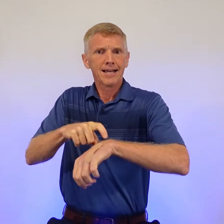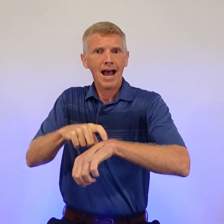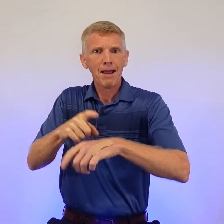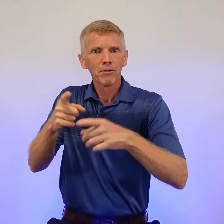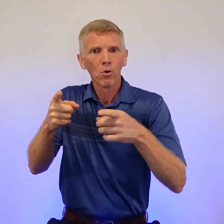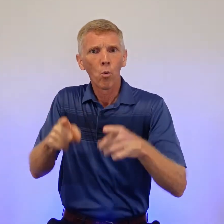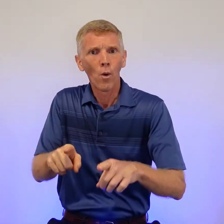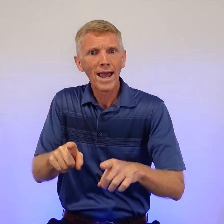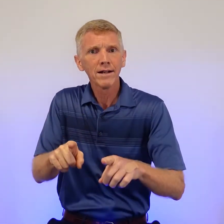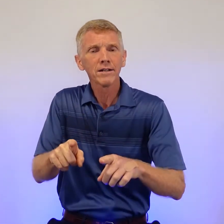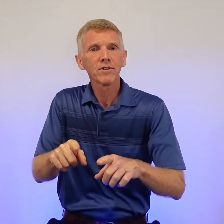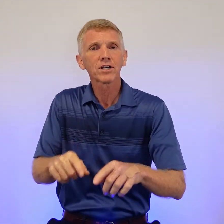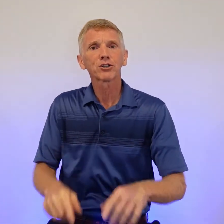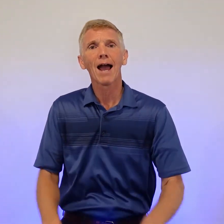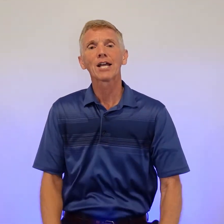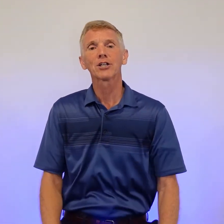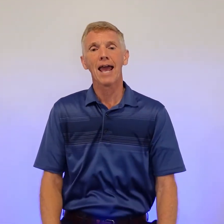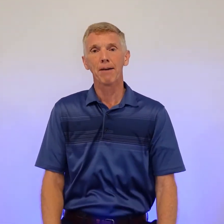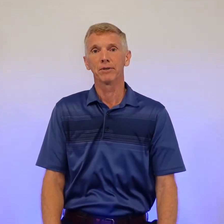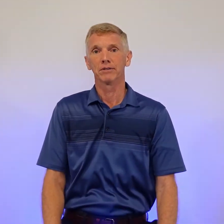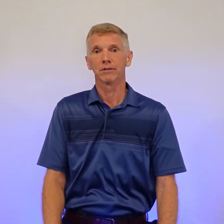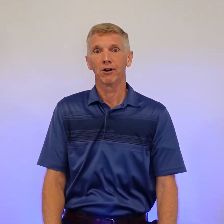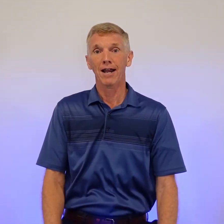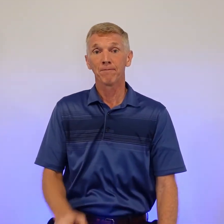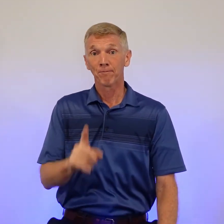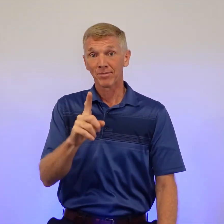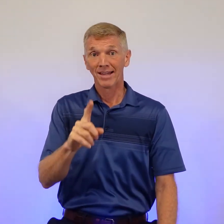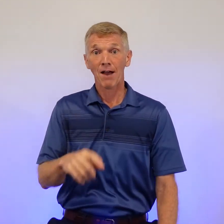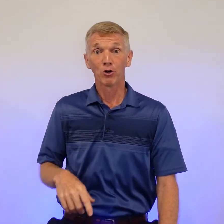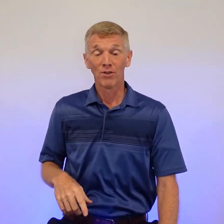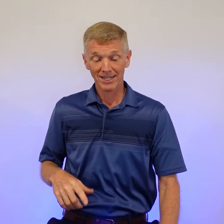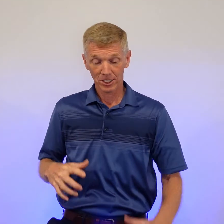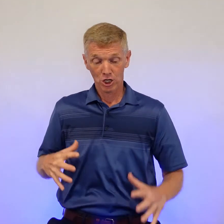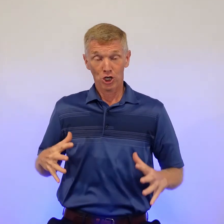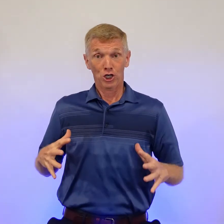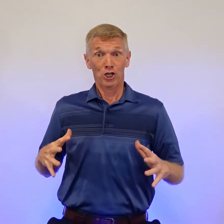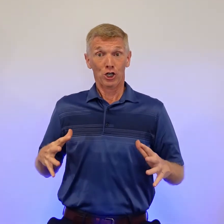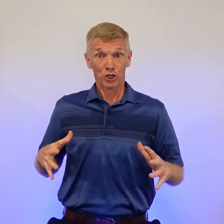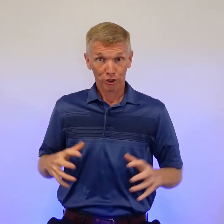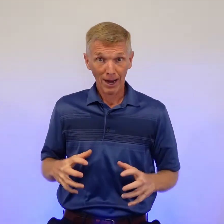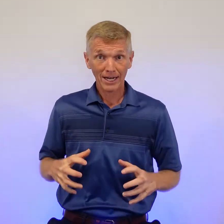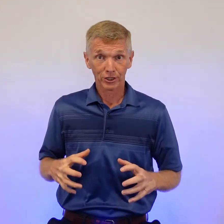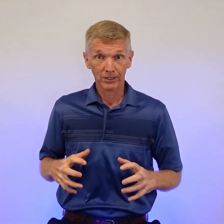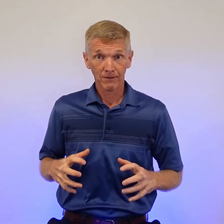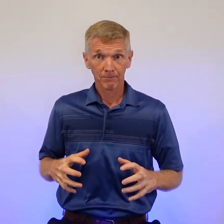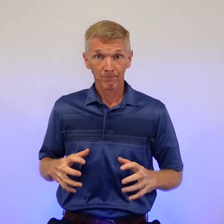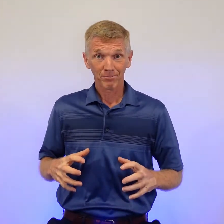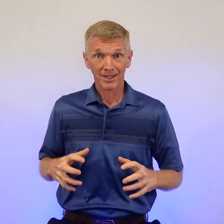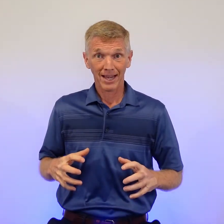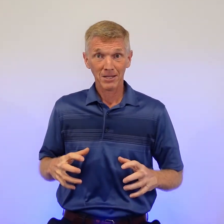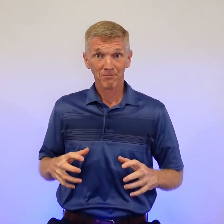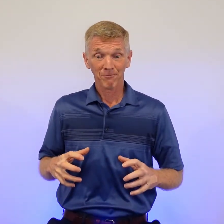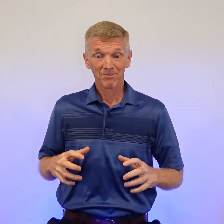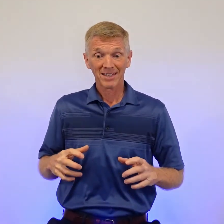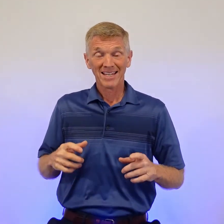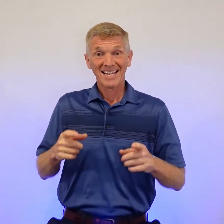time. When did the contraction happen? All right. Now, if you know this, contraction, okay,